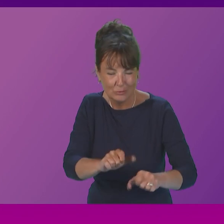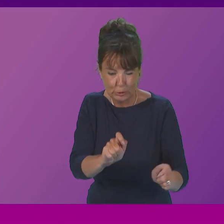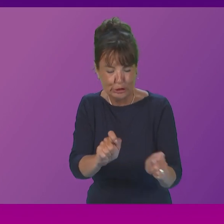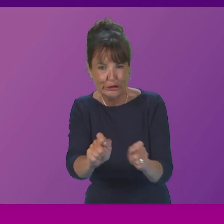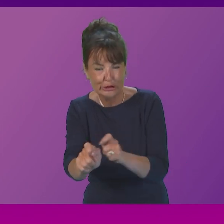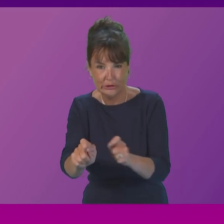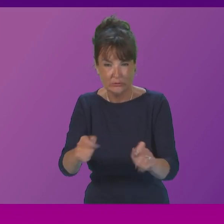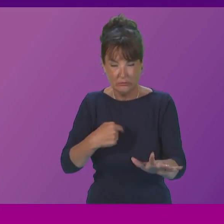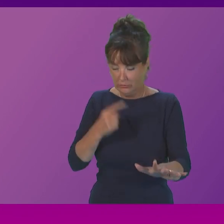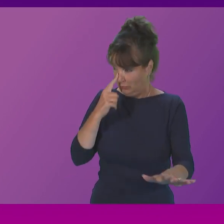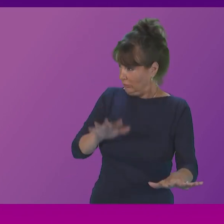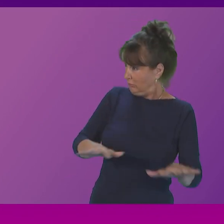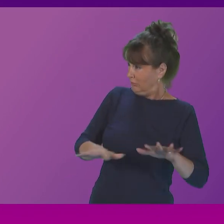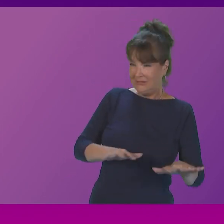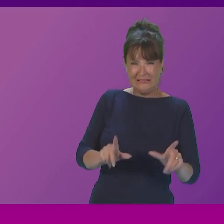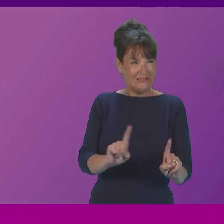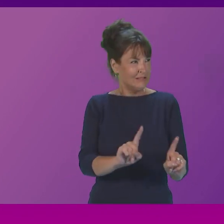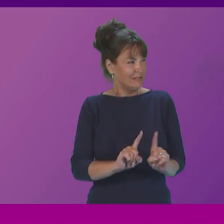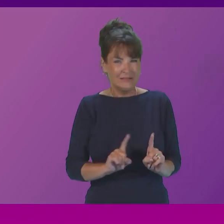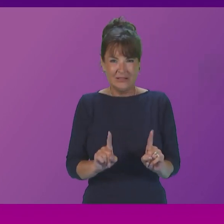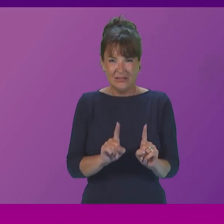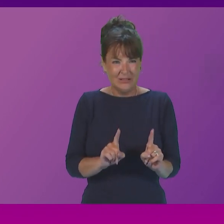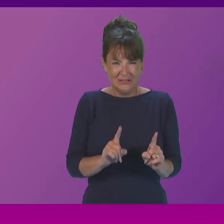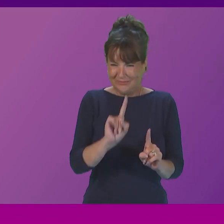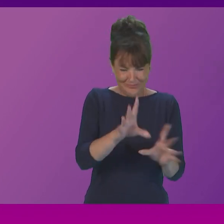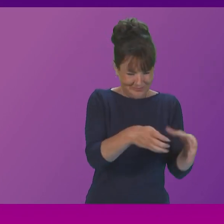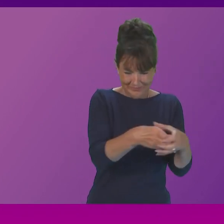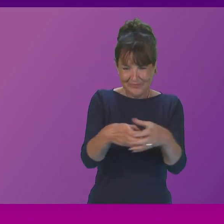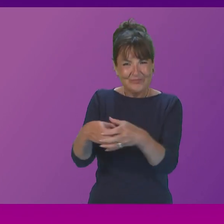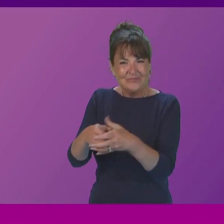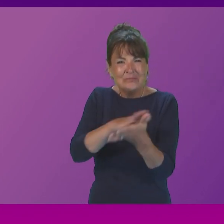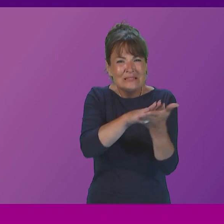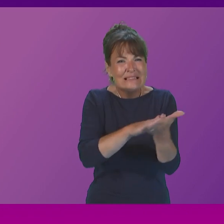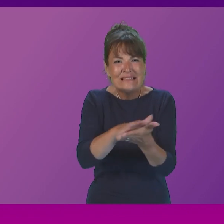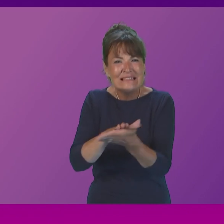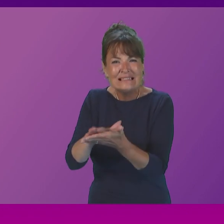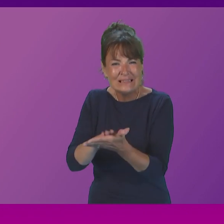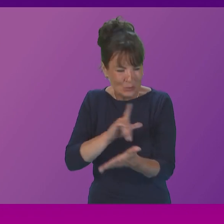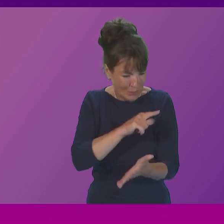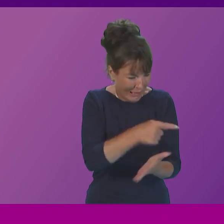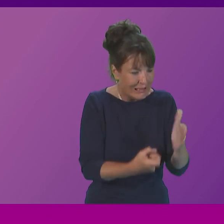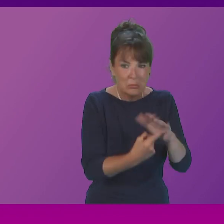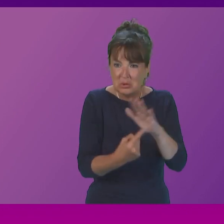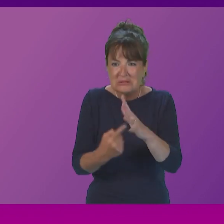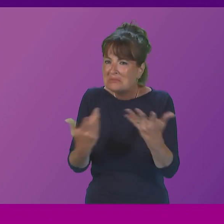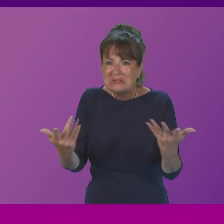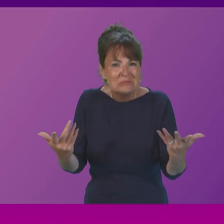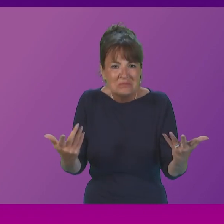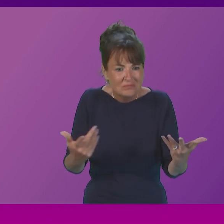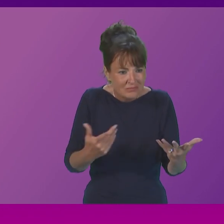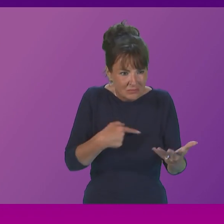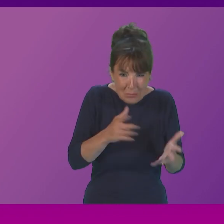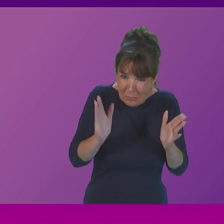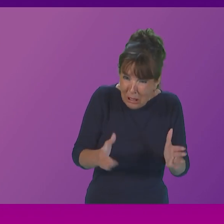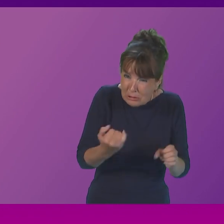quite sure exactly what all the party stuff necessarily why that was so important or why that